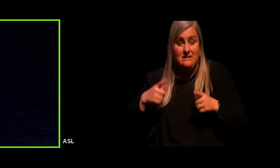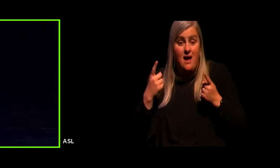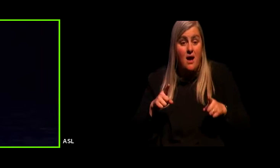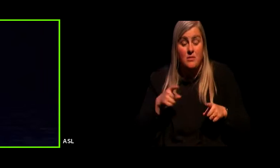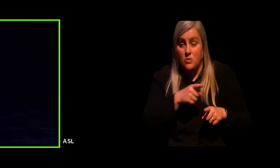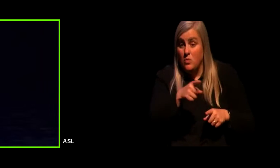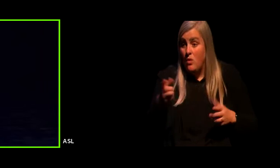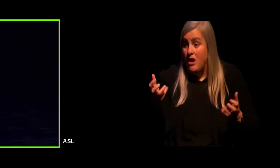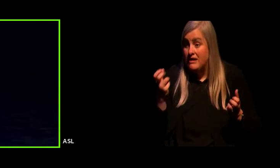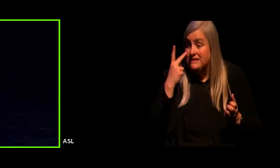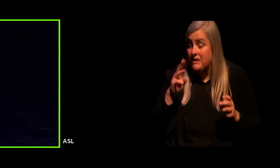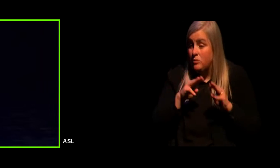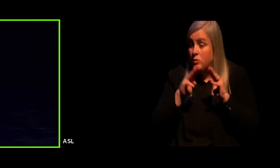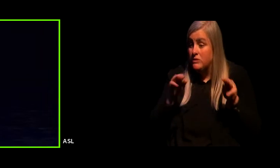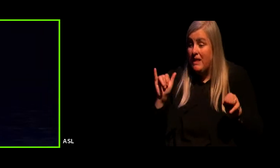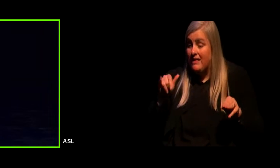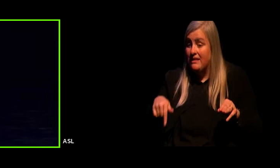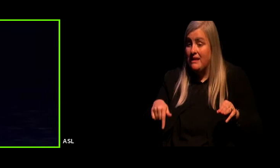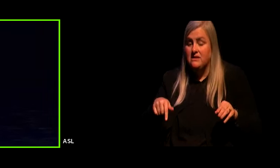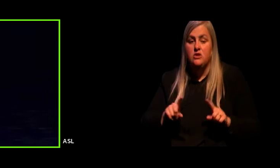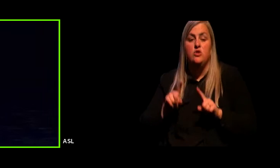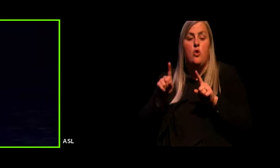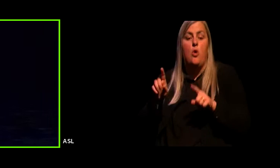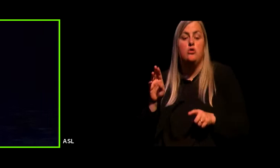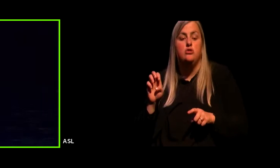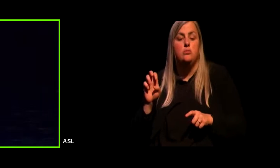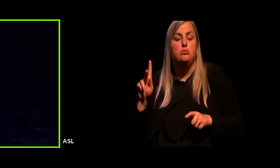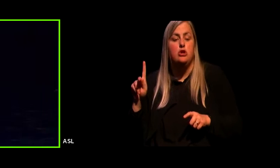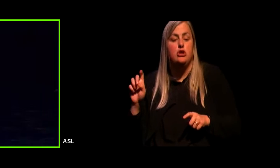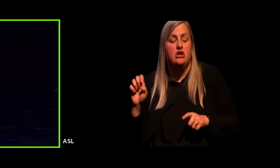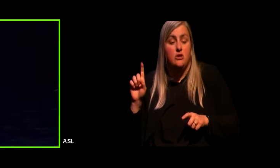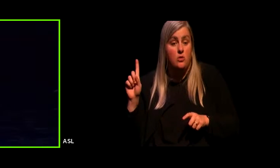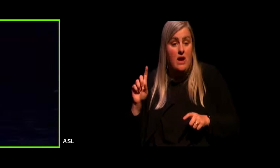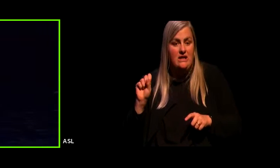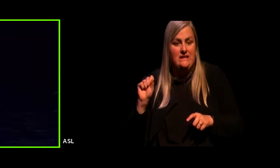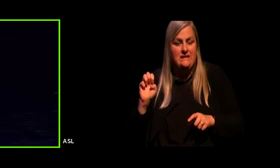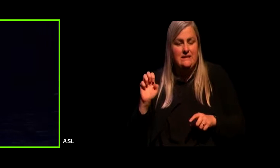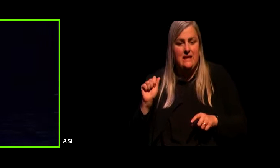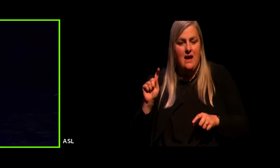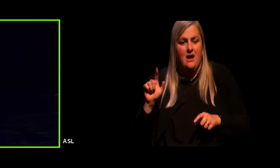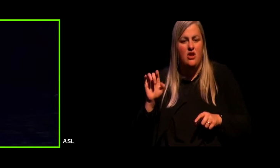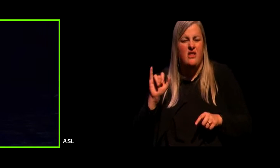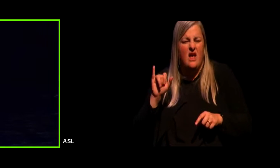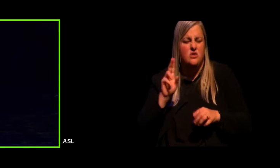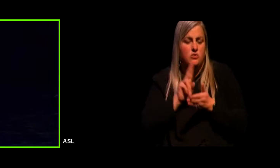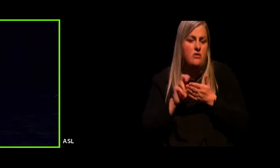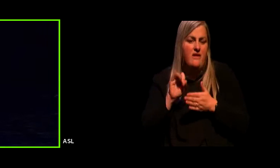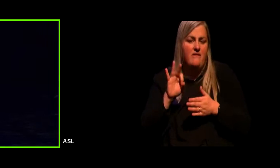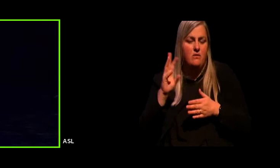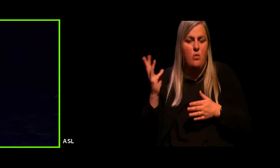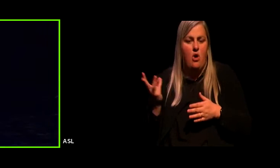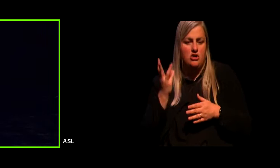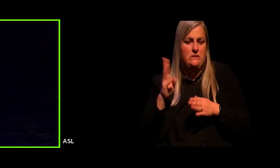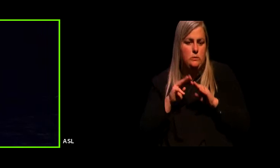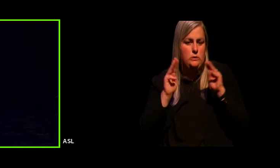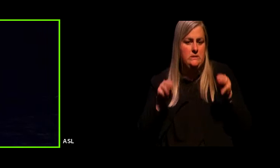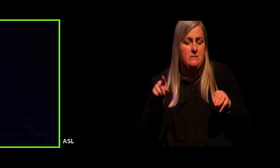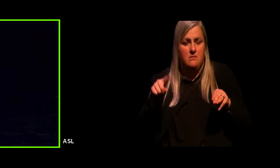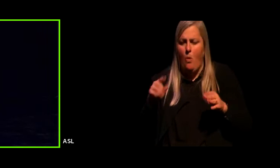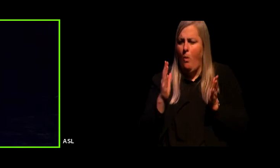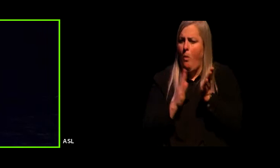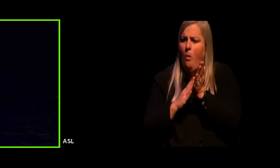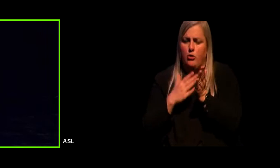want to go see a museum like this? Go to the Burke in Seattle. It's the University of Washington's museum. They did a great job with that.